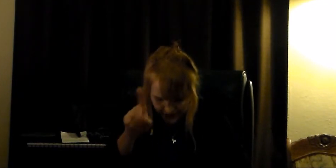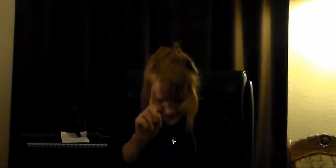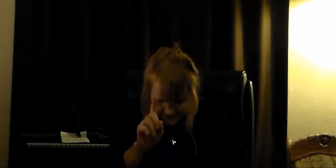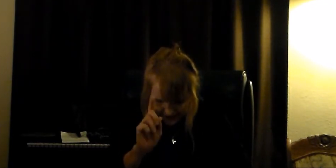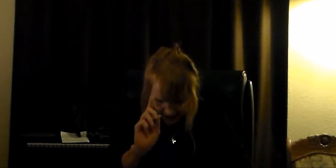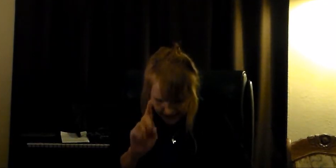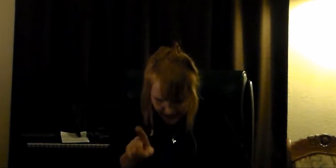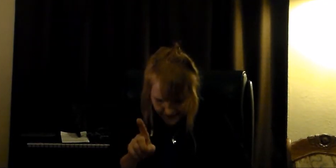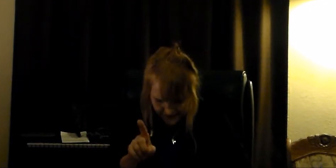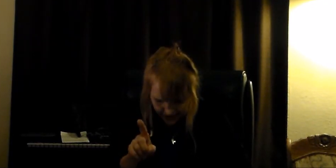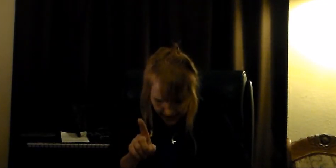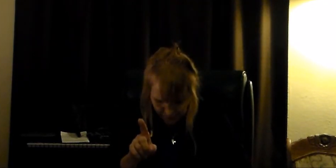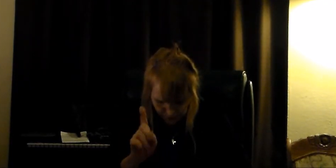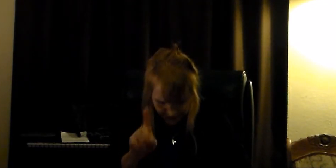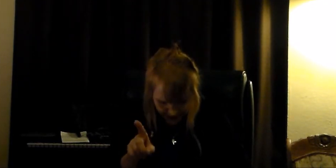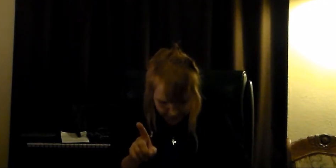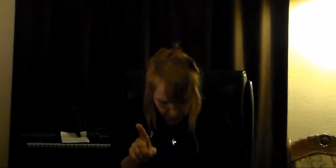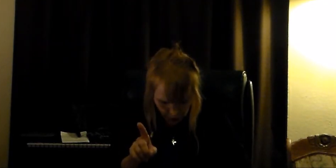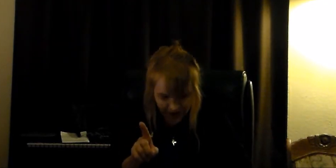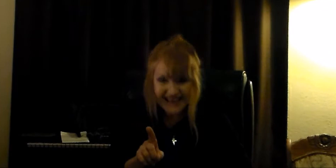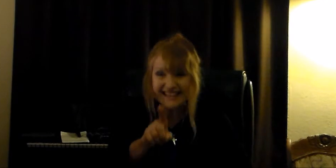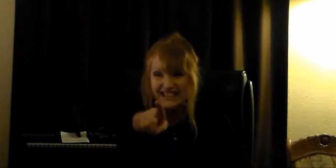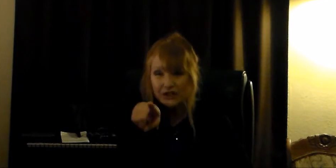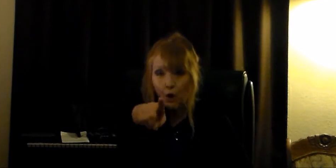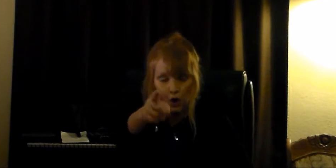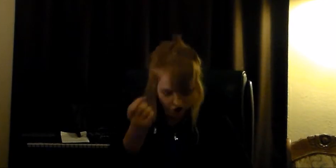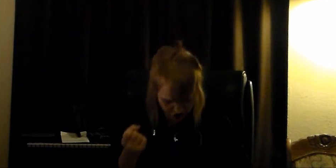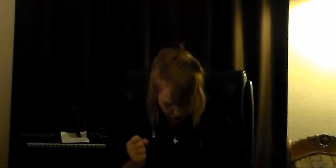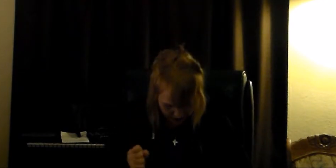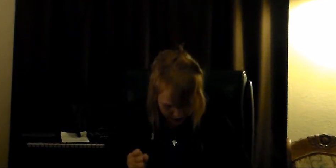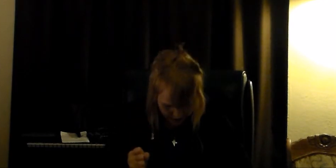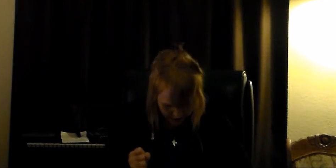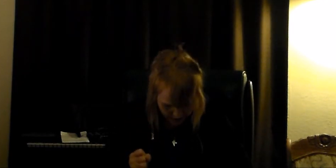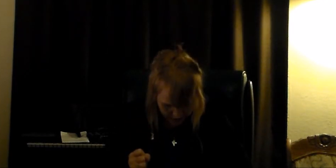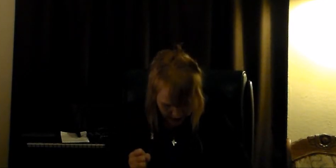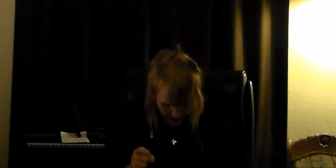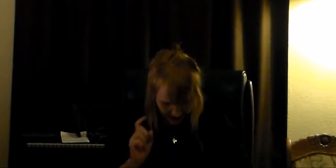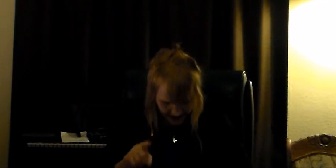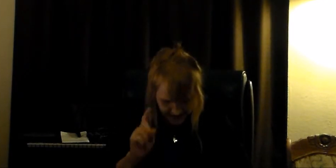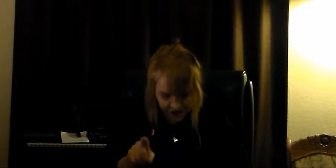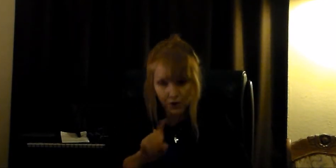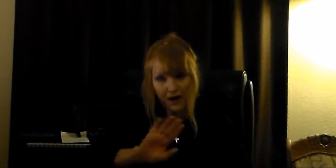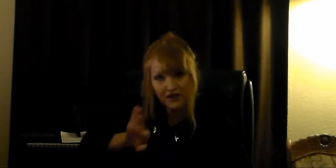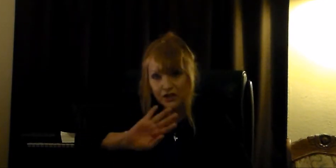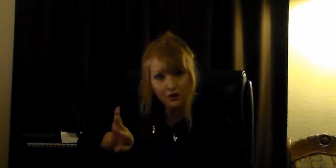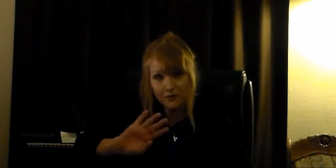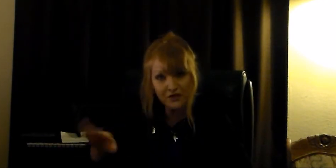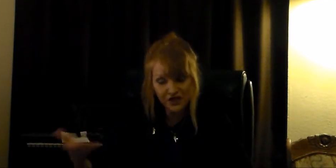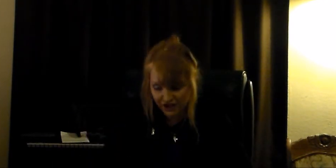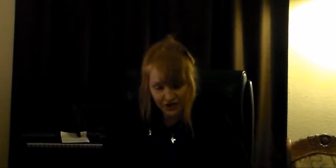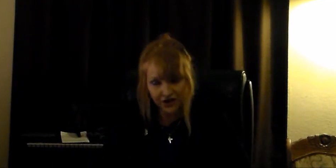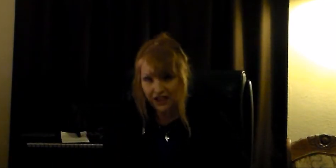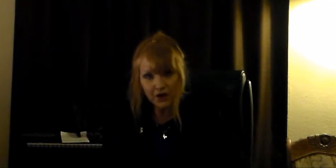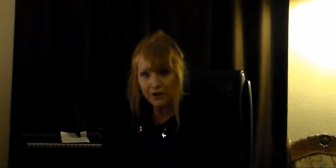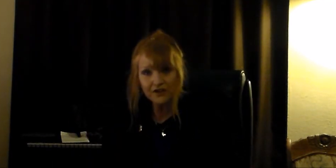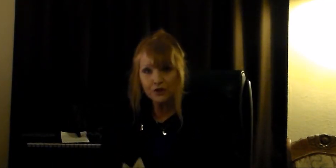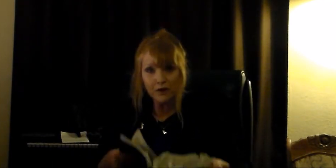ignorant and unstable people distort. As they do other scriptures, they do other